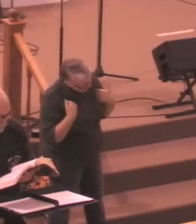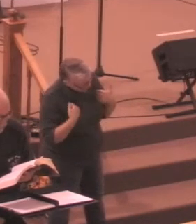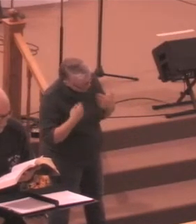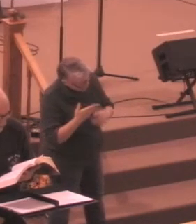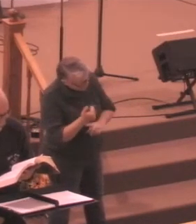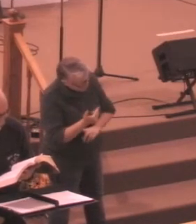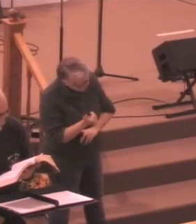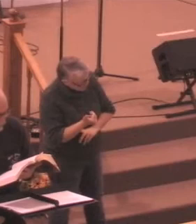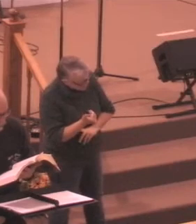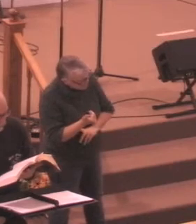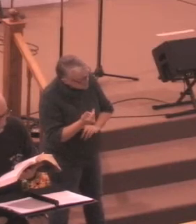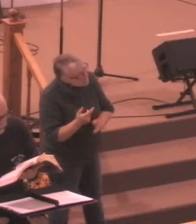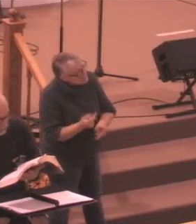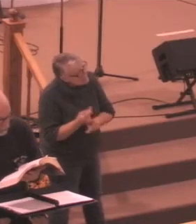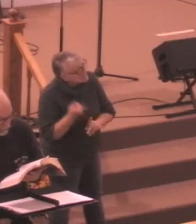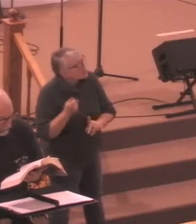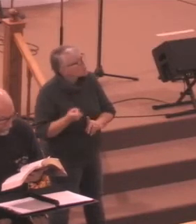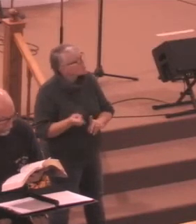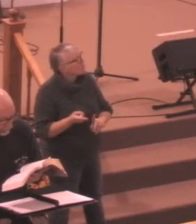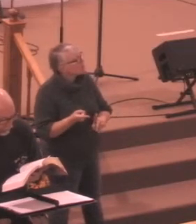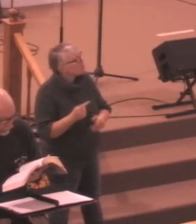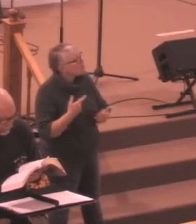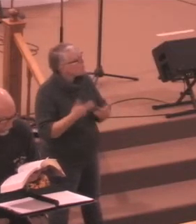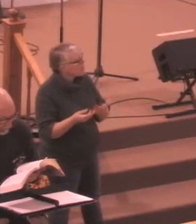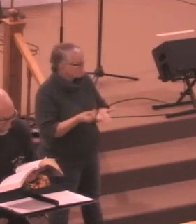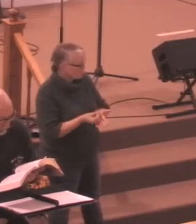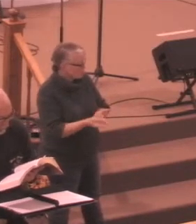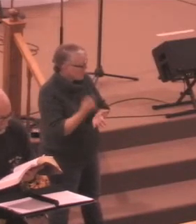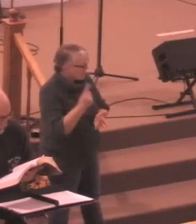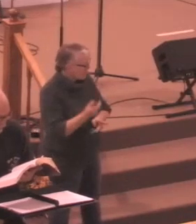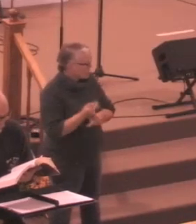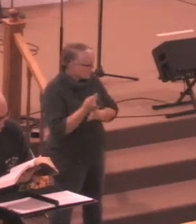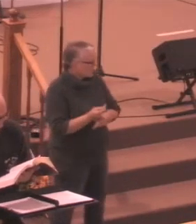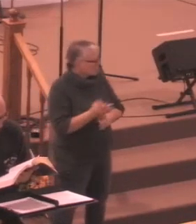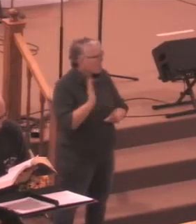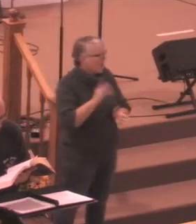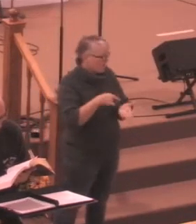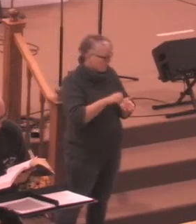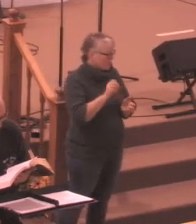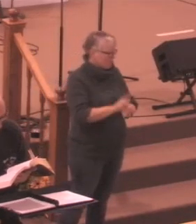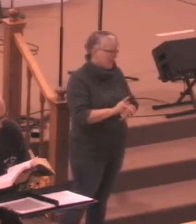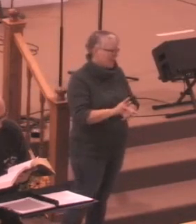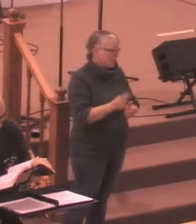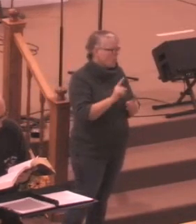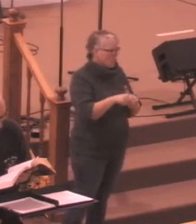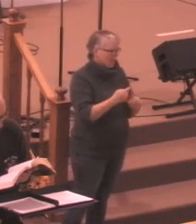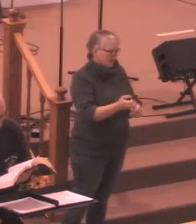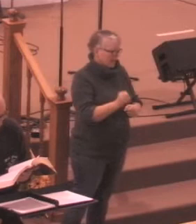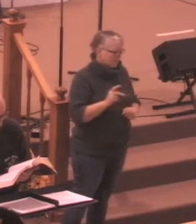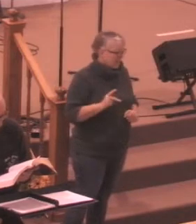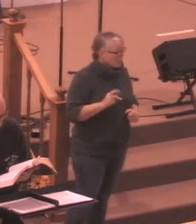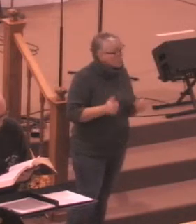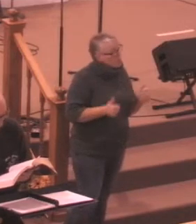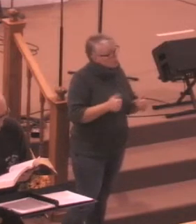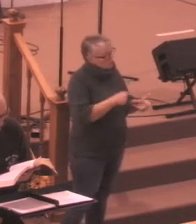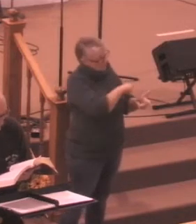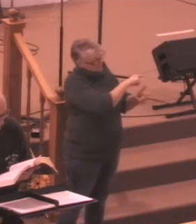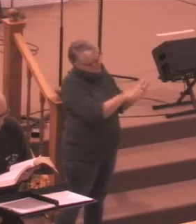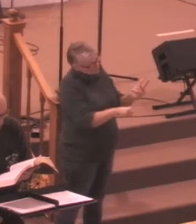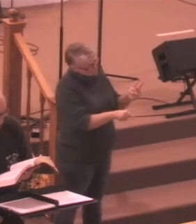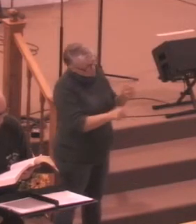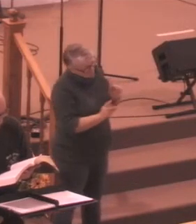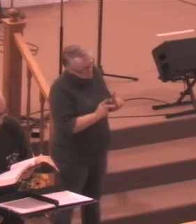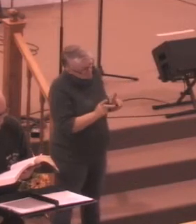return. Which of these three do you think proved himself a neighbor to the man who encountered the